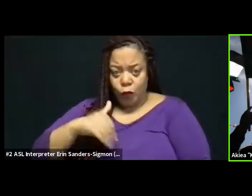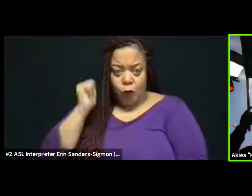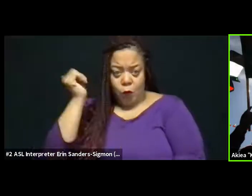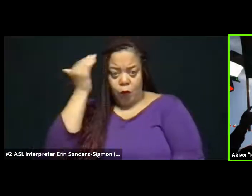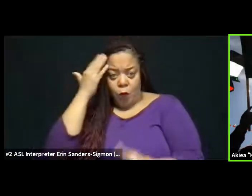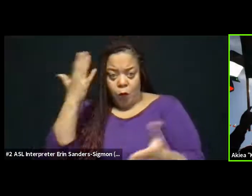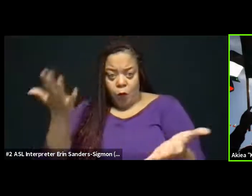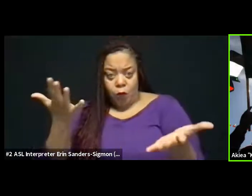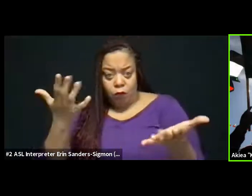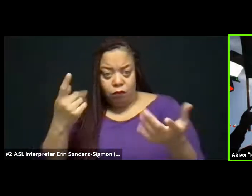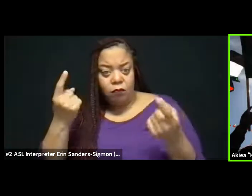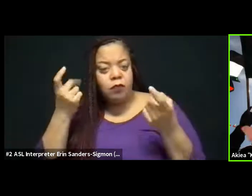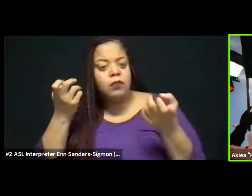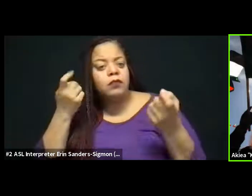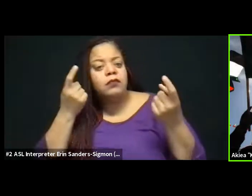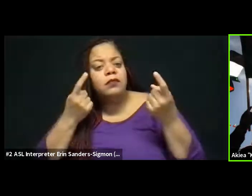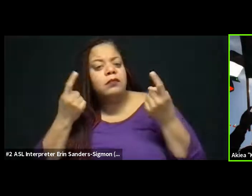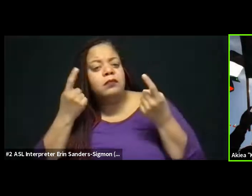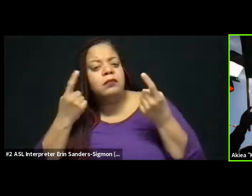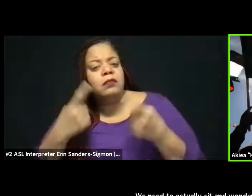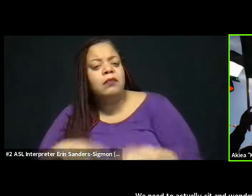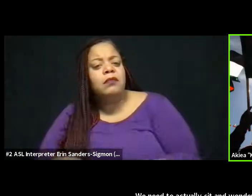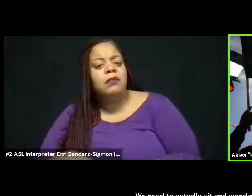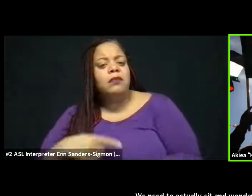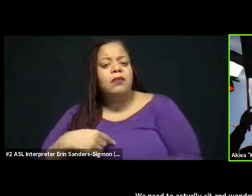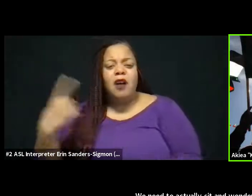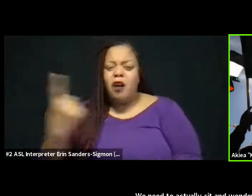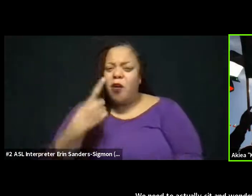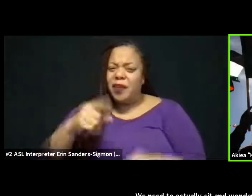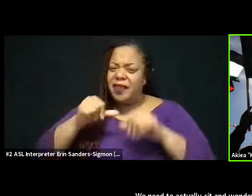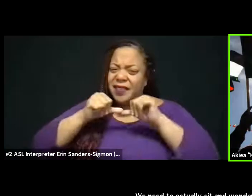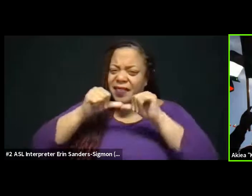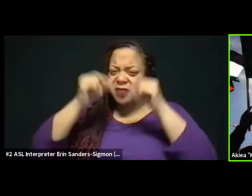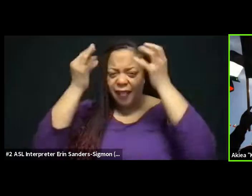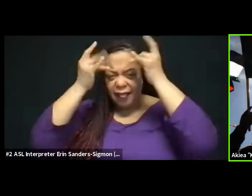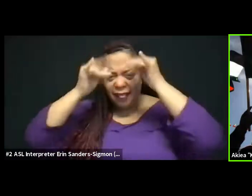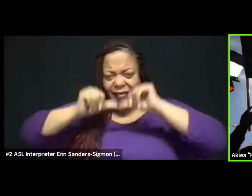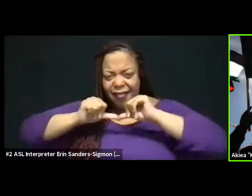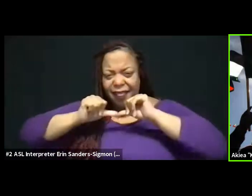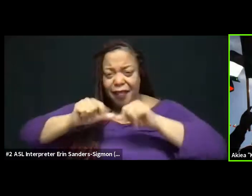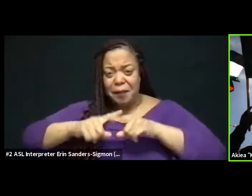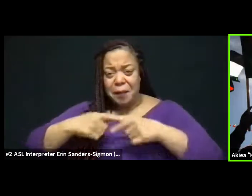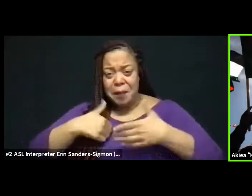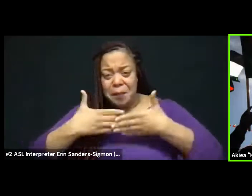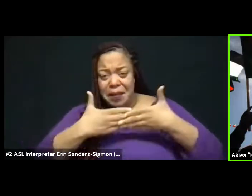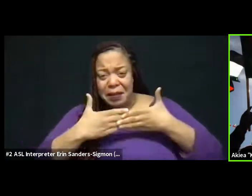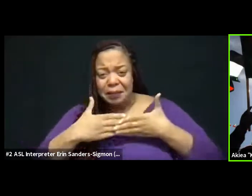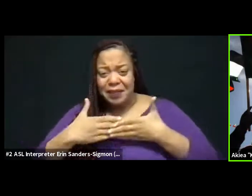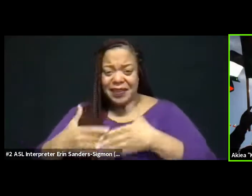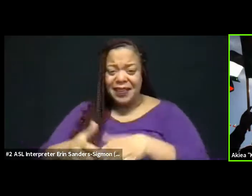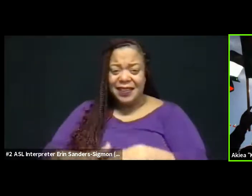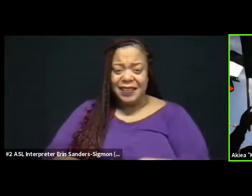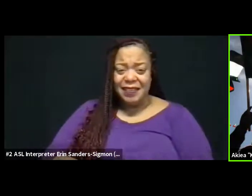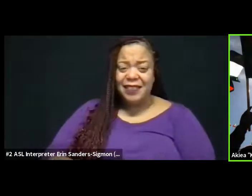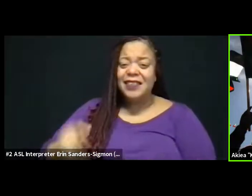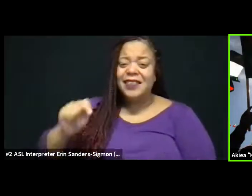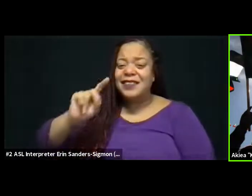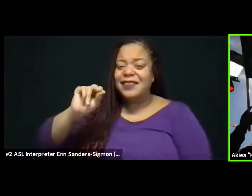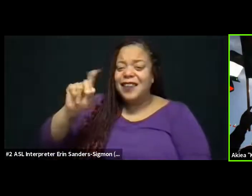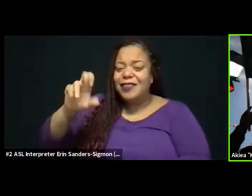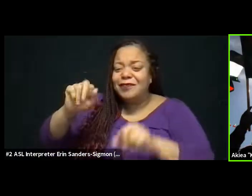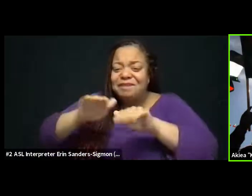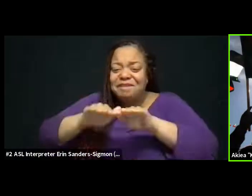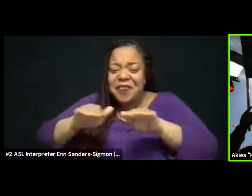what babies are wondering, what toddlers are wondering, what preschoolers are wondering, constantly, right? And we need to be able